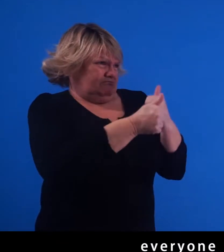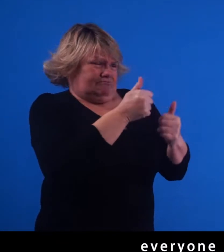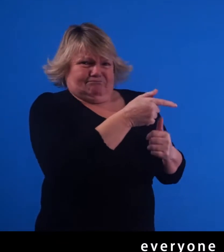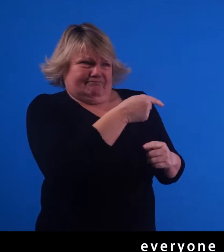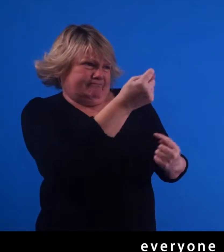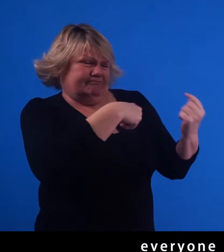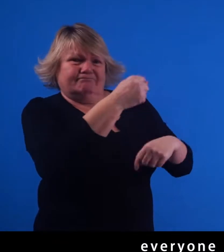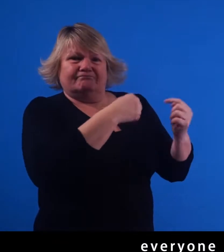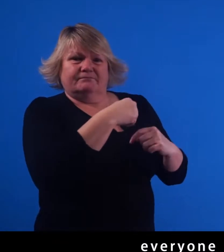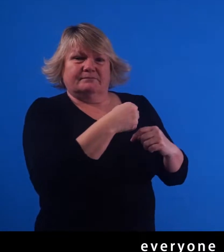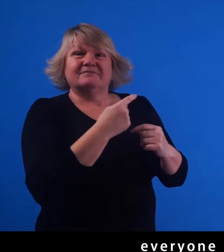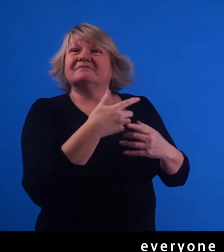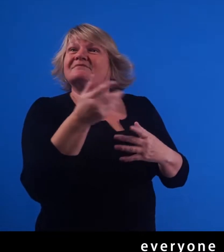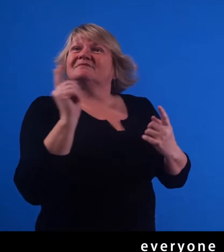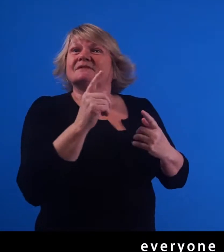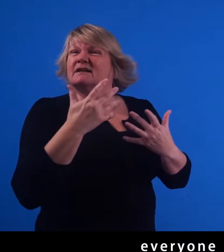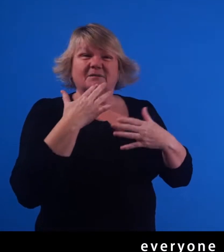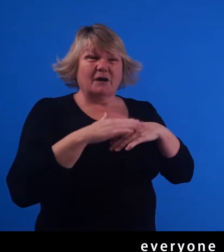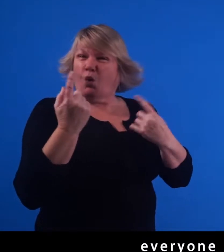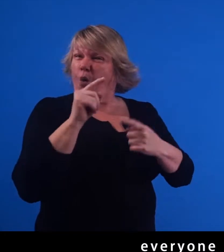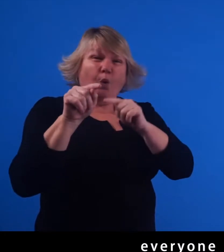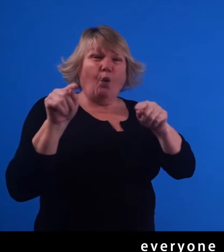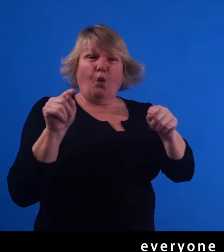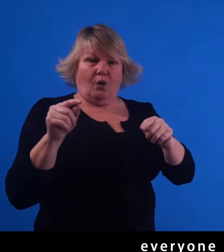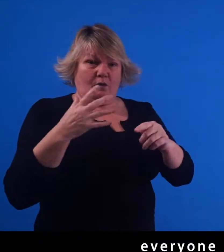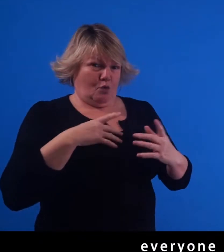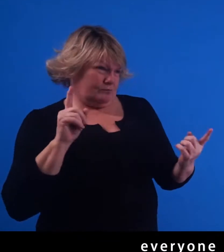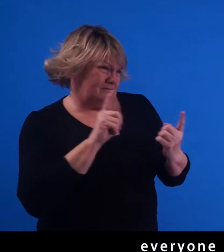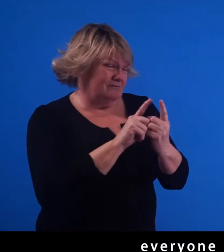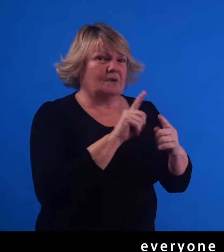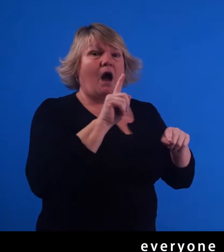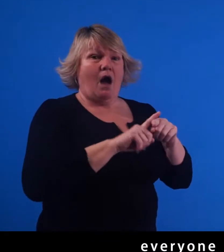Everyone who was anyone wanted to meet and be seen with him.